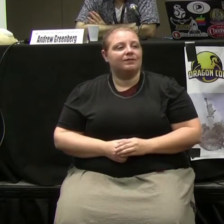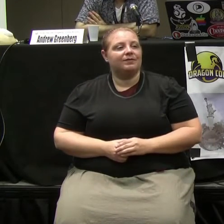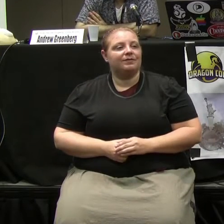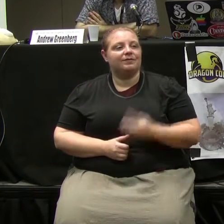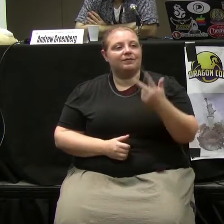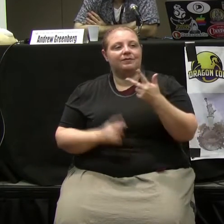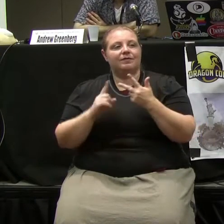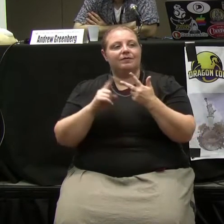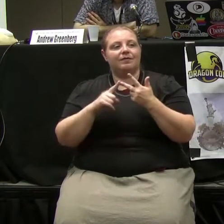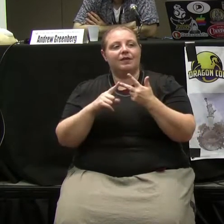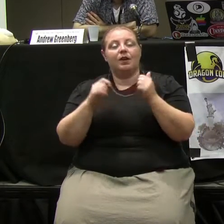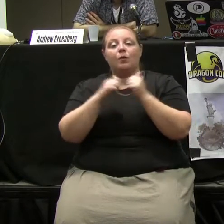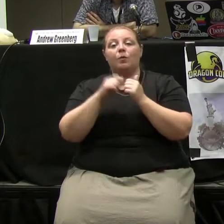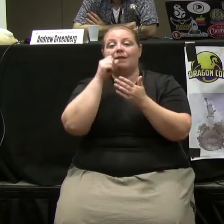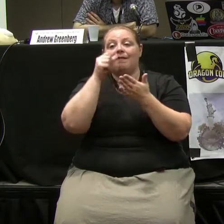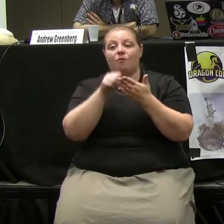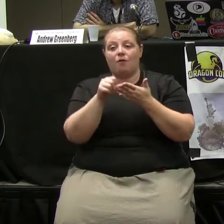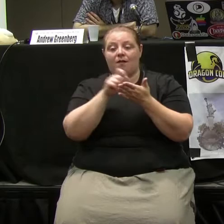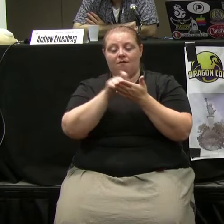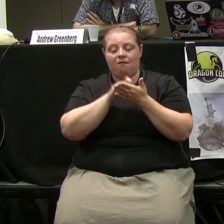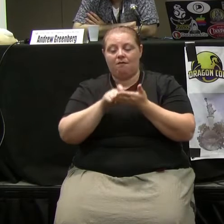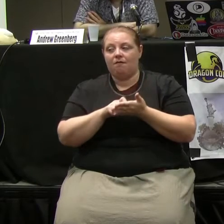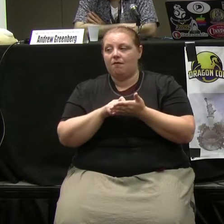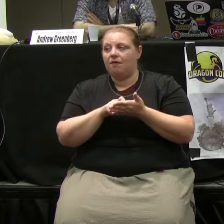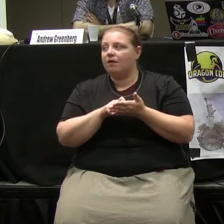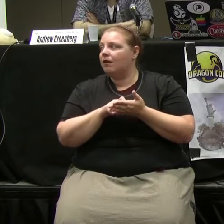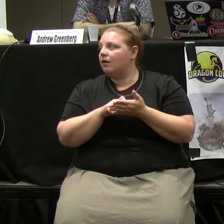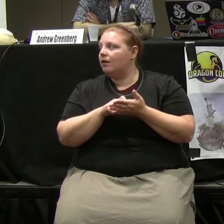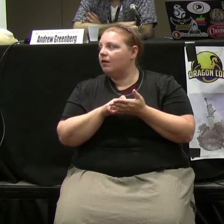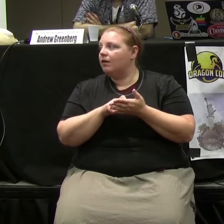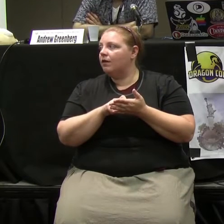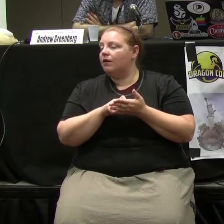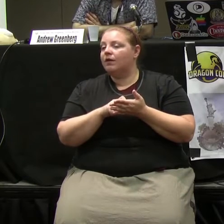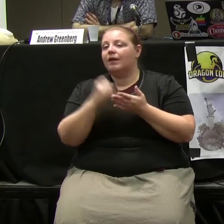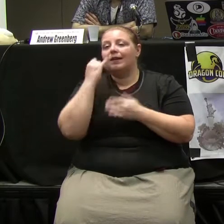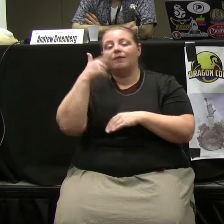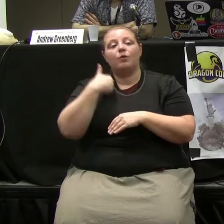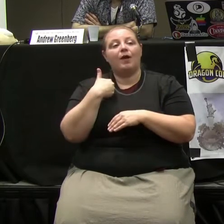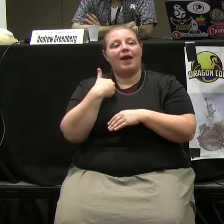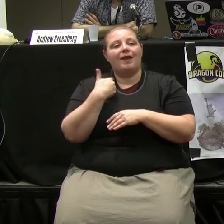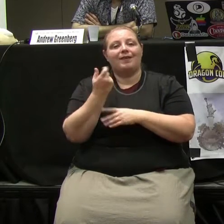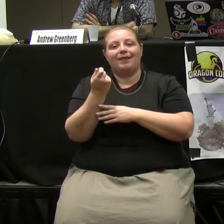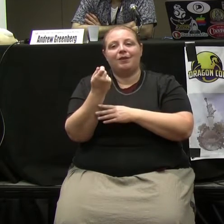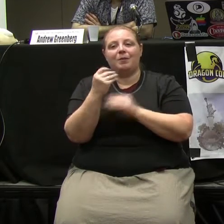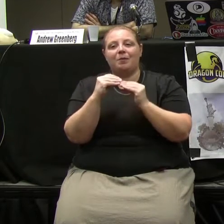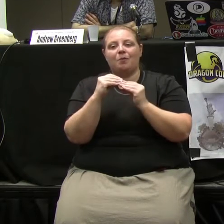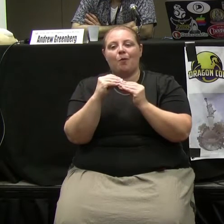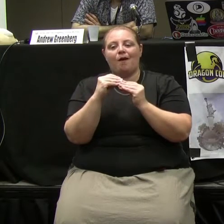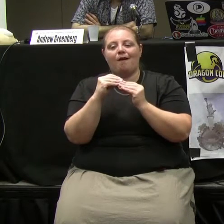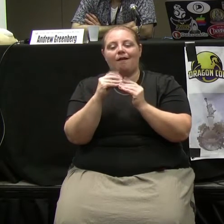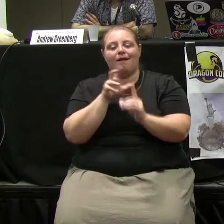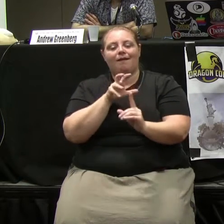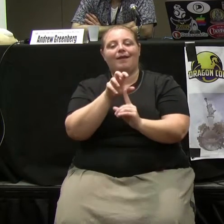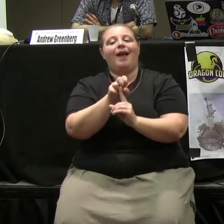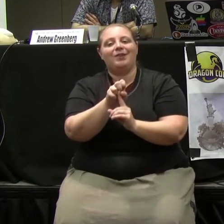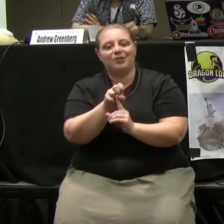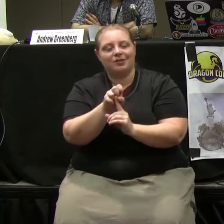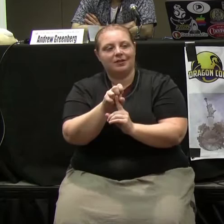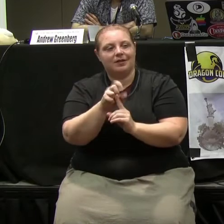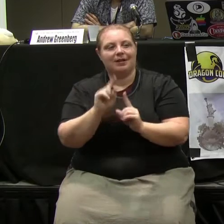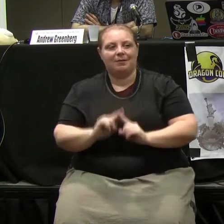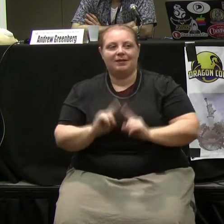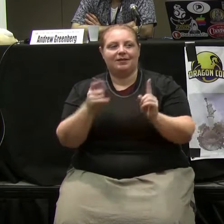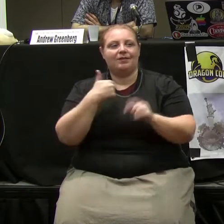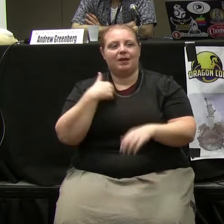One more. The third thing, like with letter writing, sometimes if you can come up with something that's a little catchier, it makes a big difference. I've been